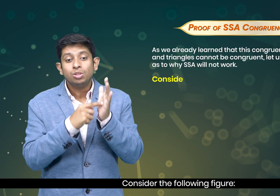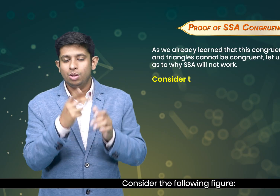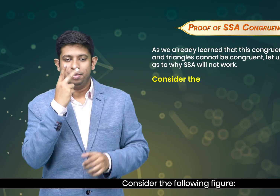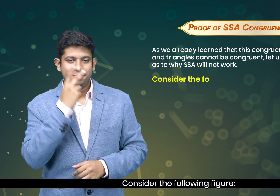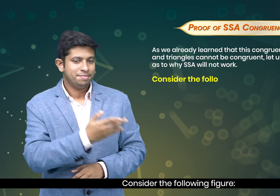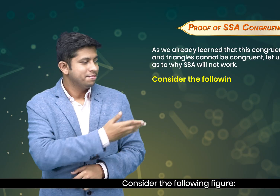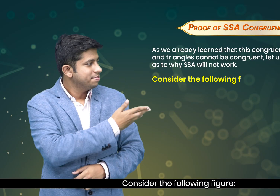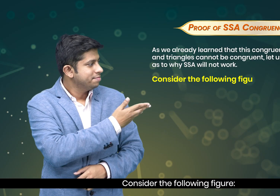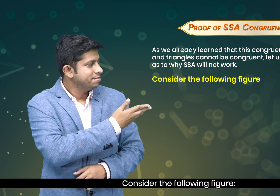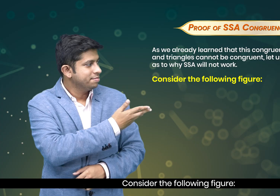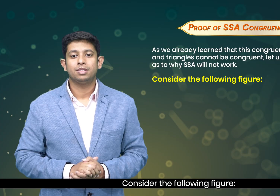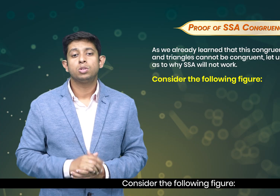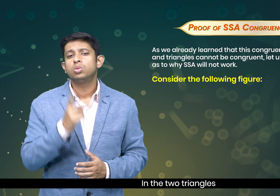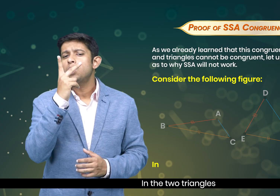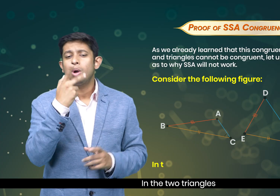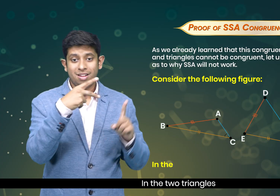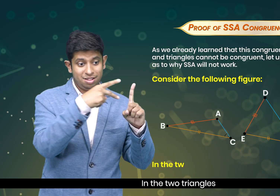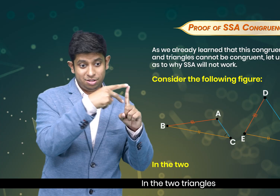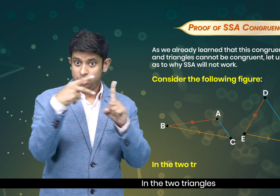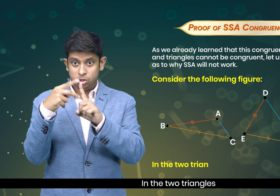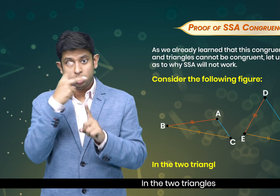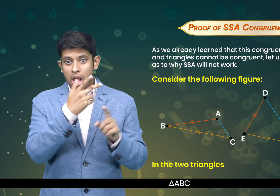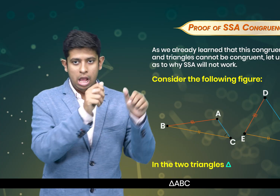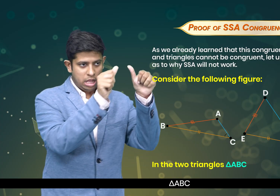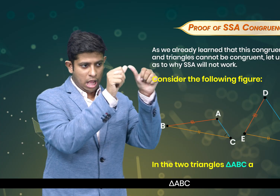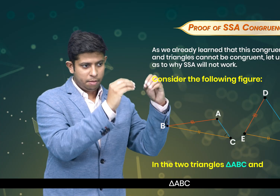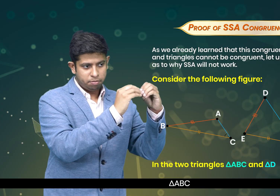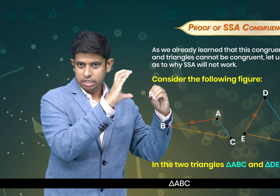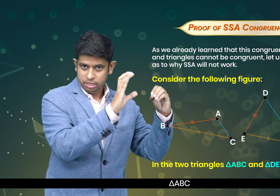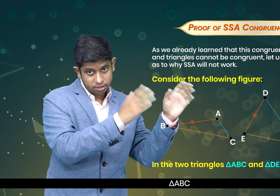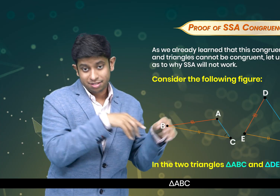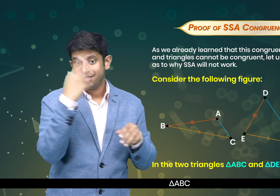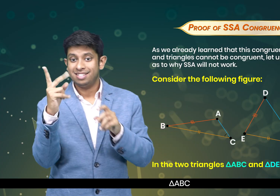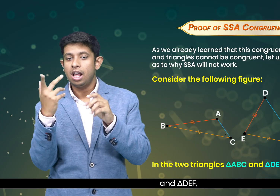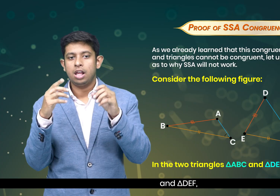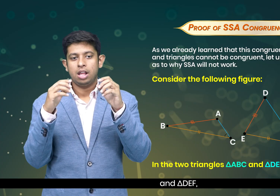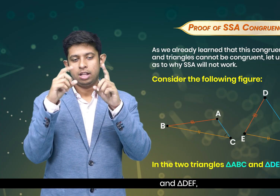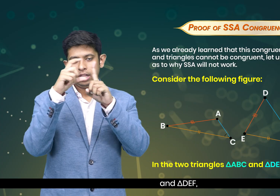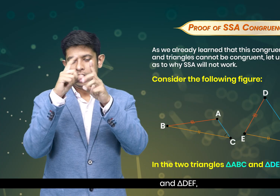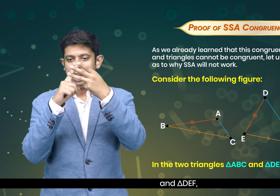Consider the following figure. In the two triangles, triangle ABC and triangle DEF,